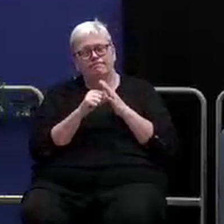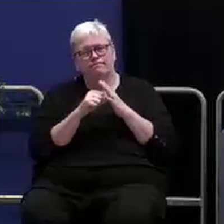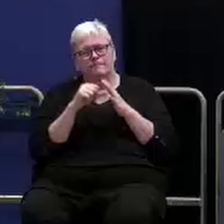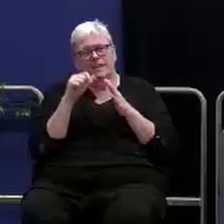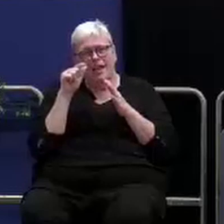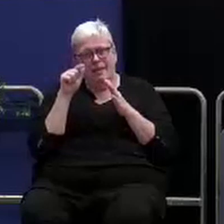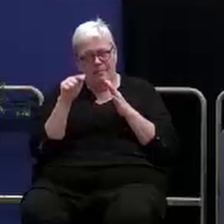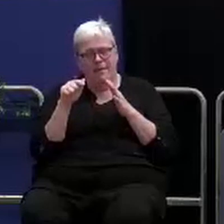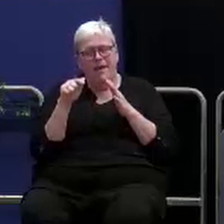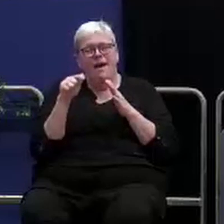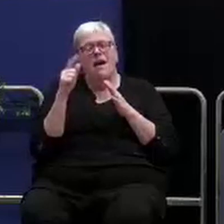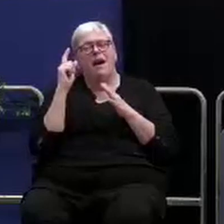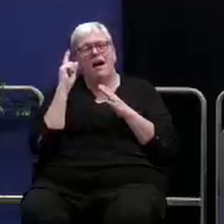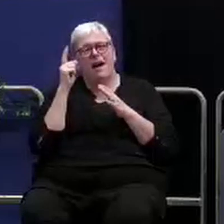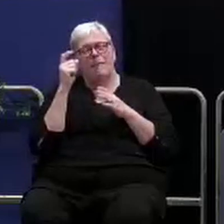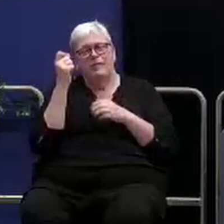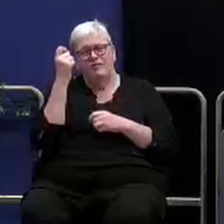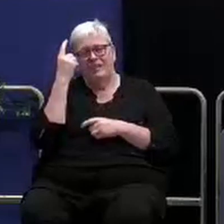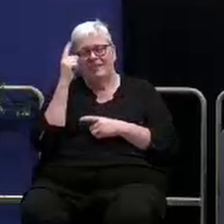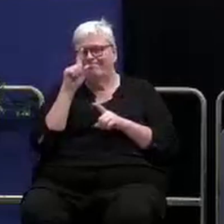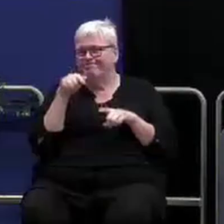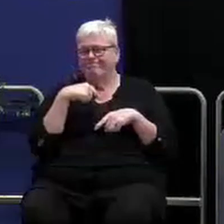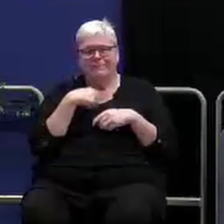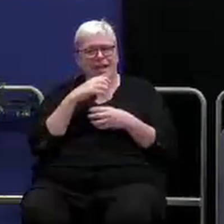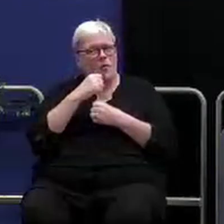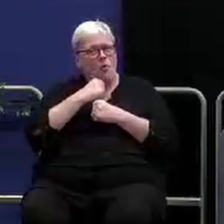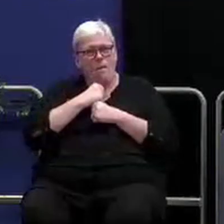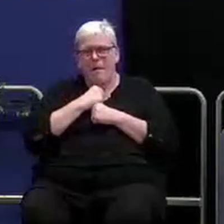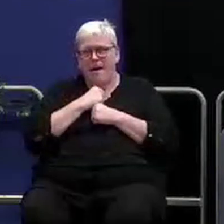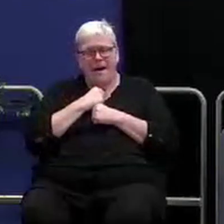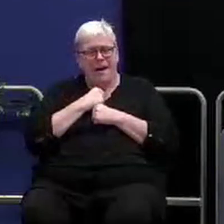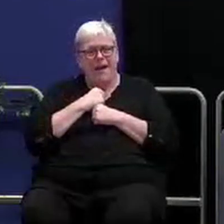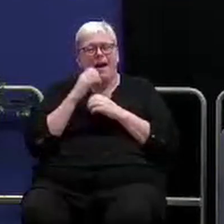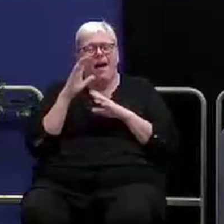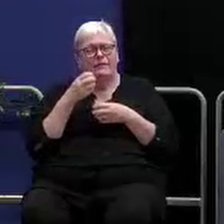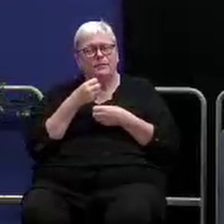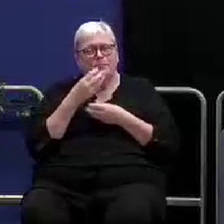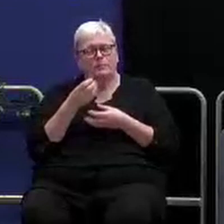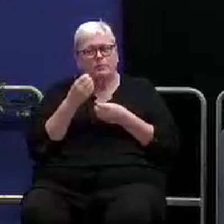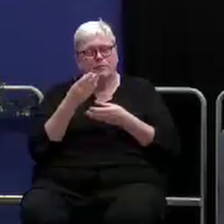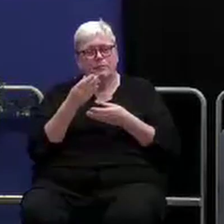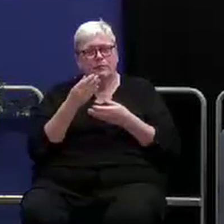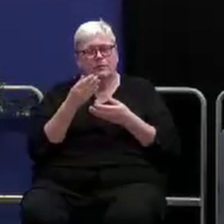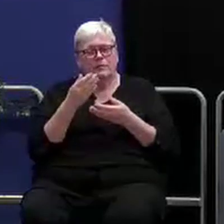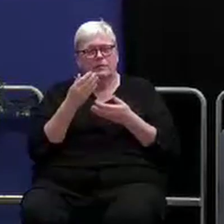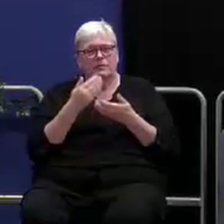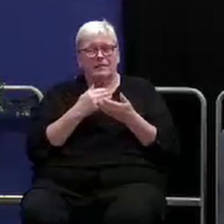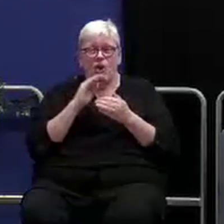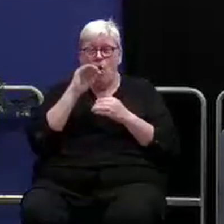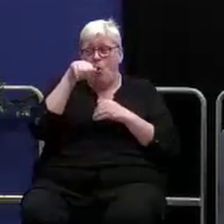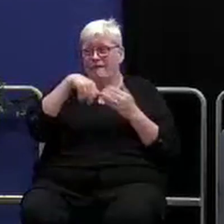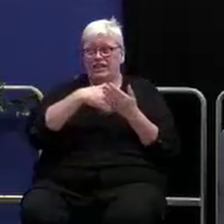me realise that I couldn't really hold back. So I've probably completely overshared,